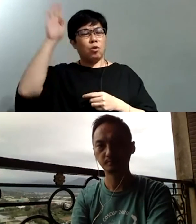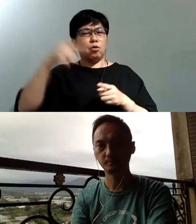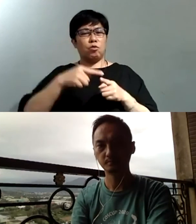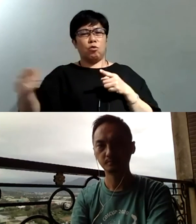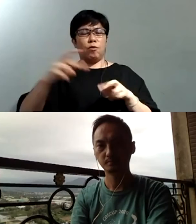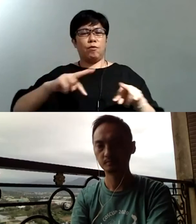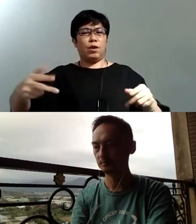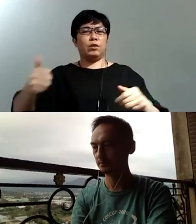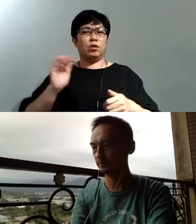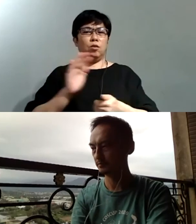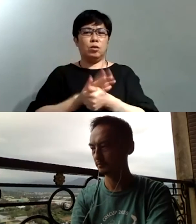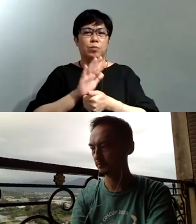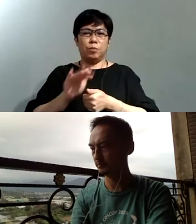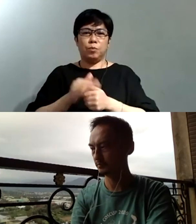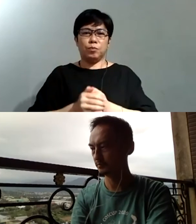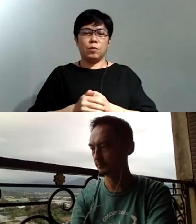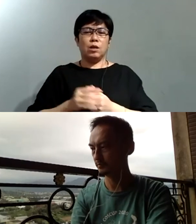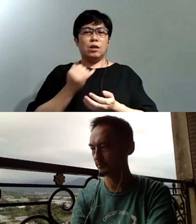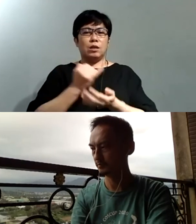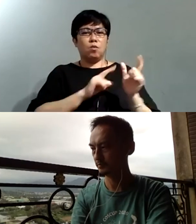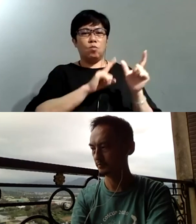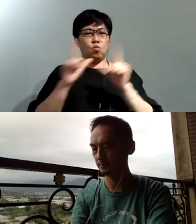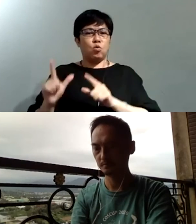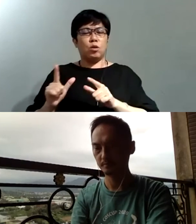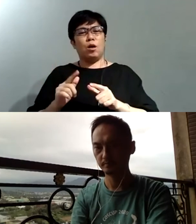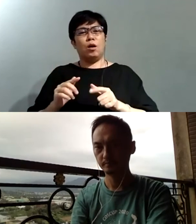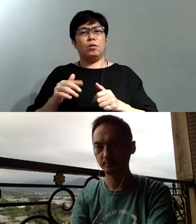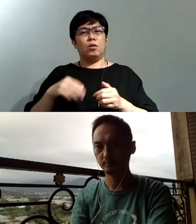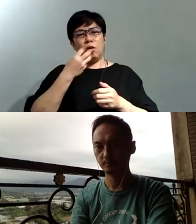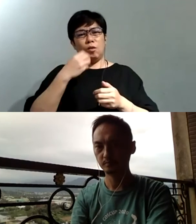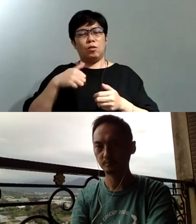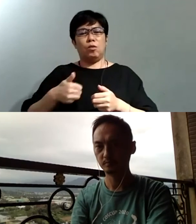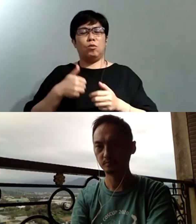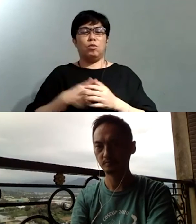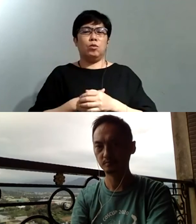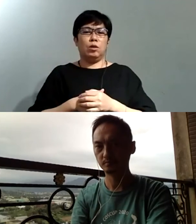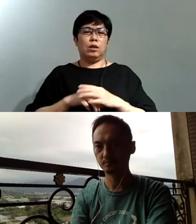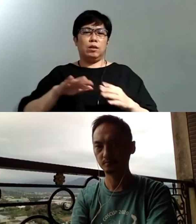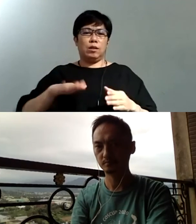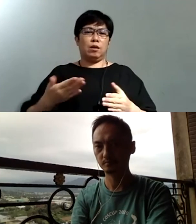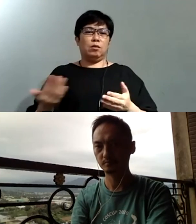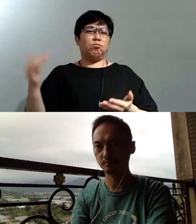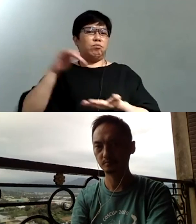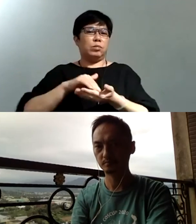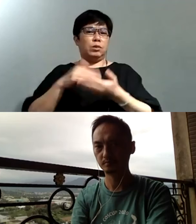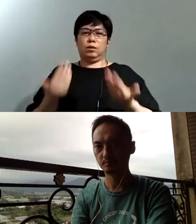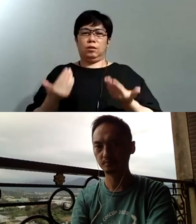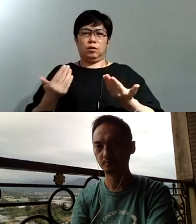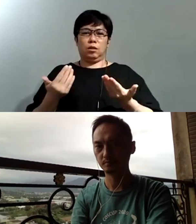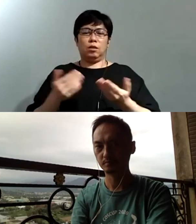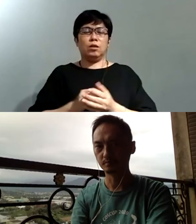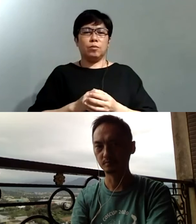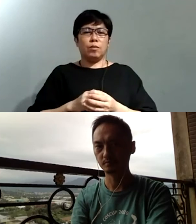life in Hong Kong people can be preserved. But up to this day, if we talk about how